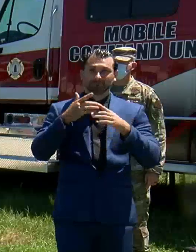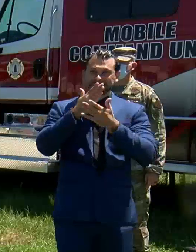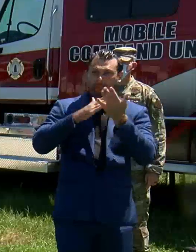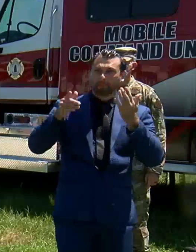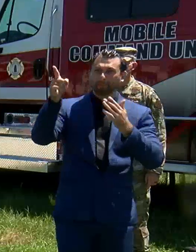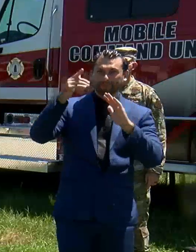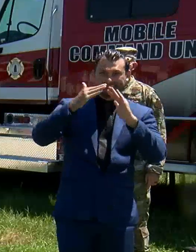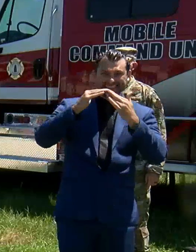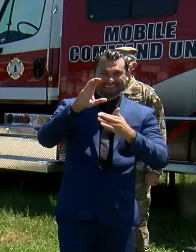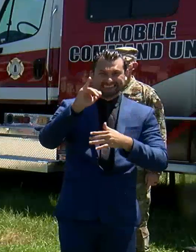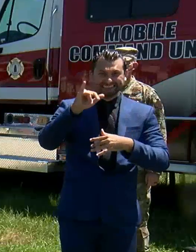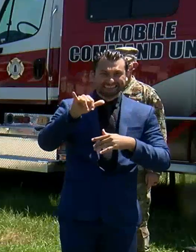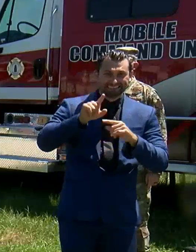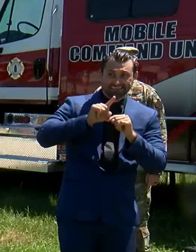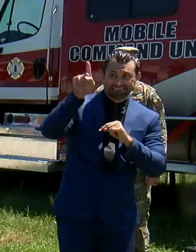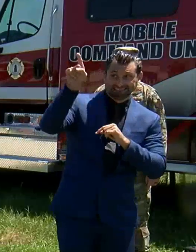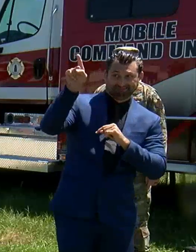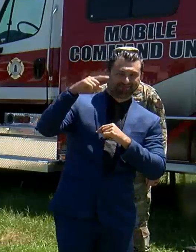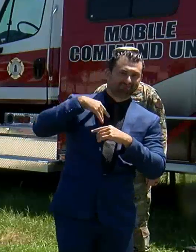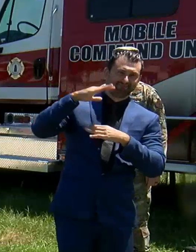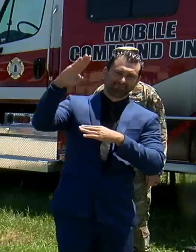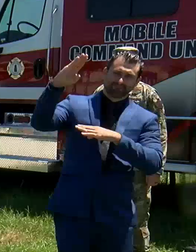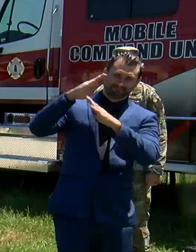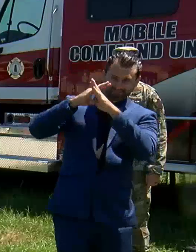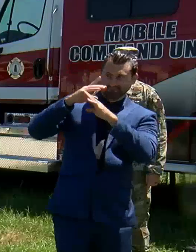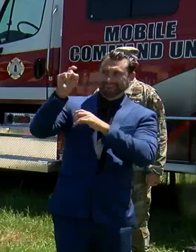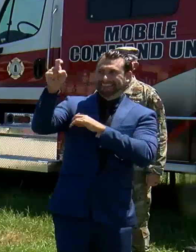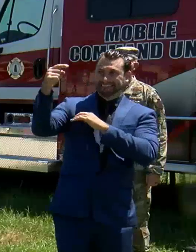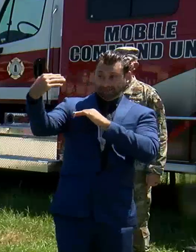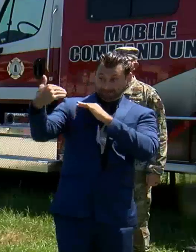have screened and quarantined